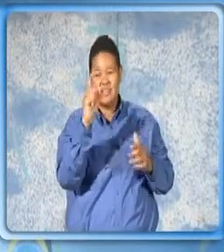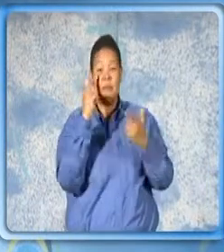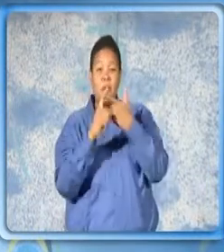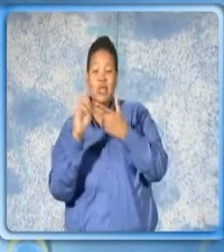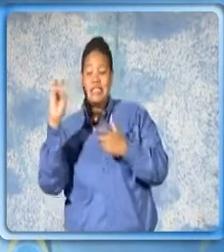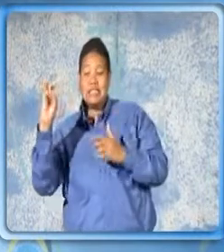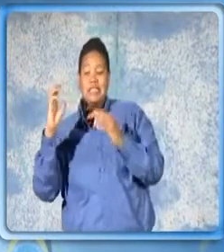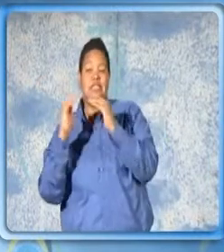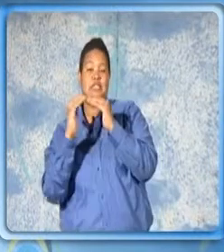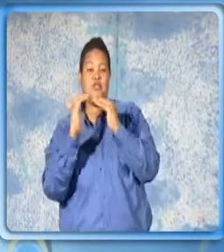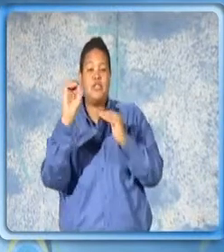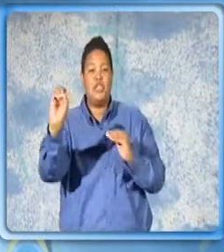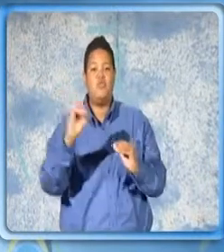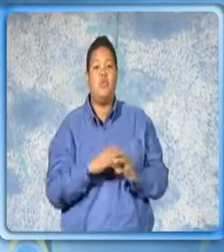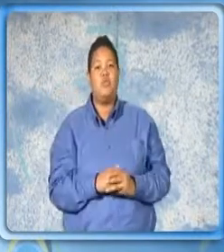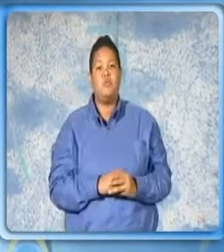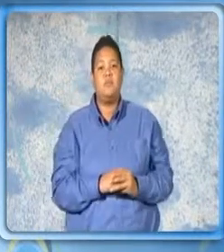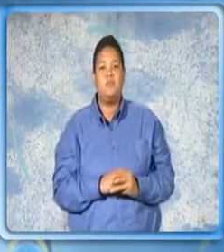0.